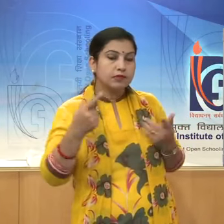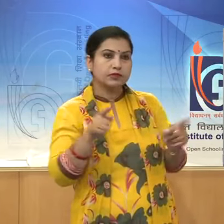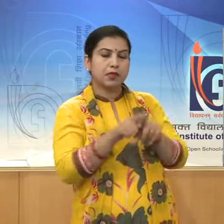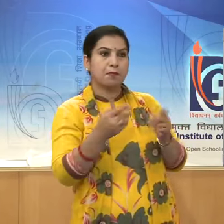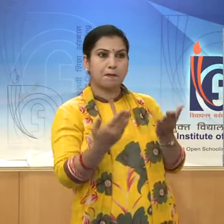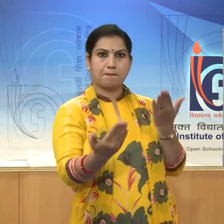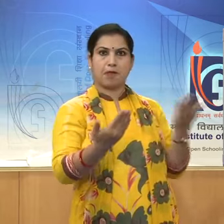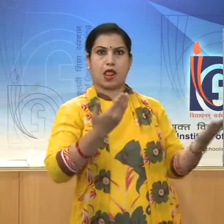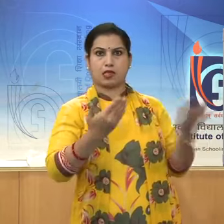balanced